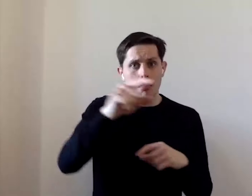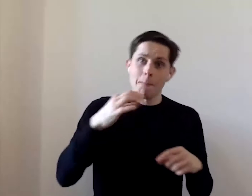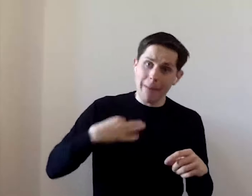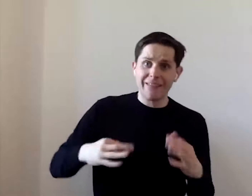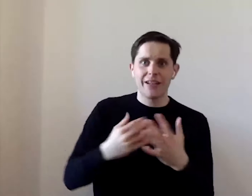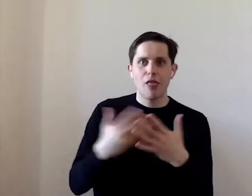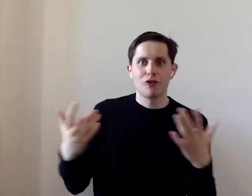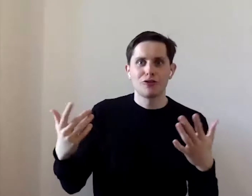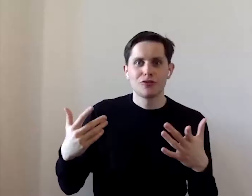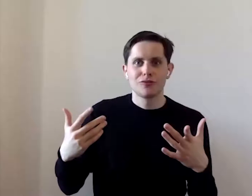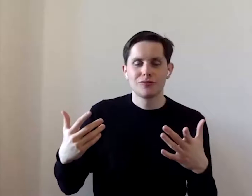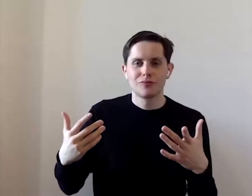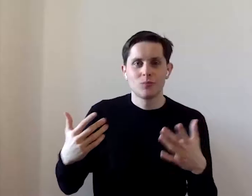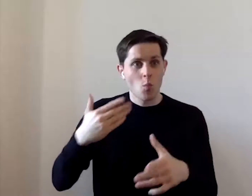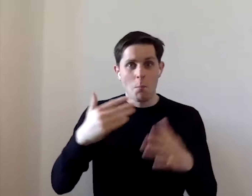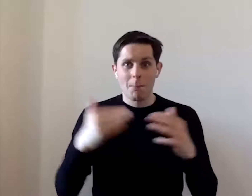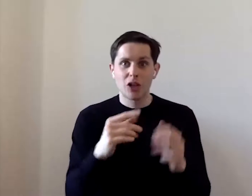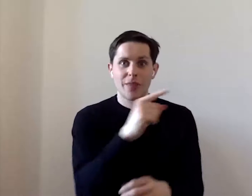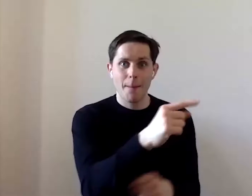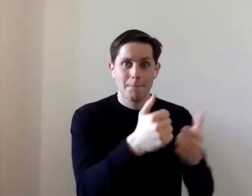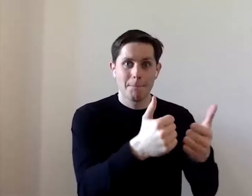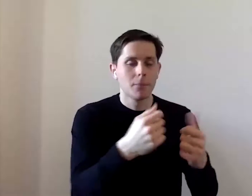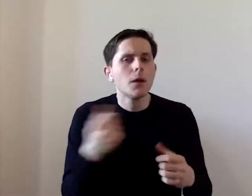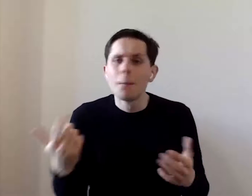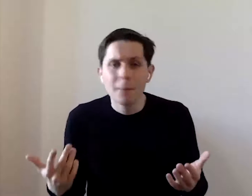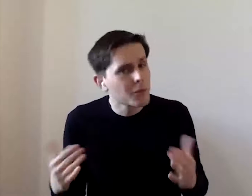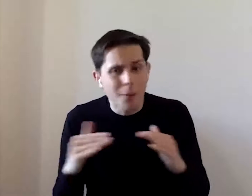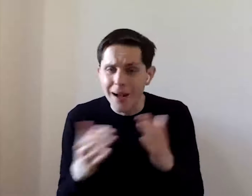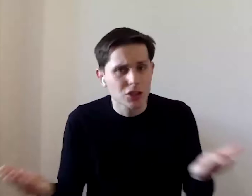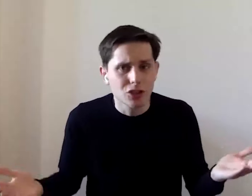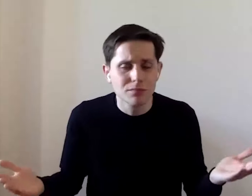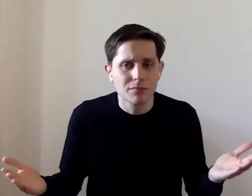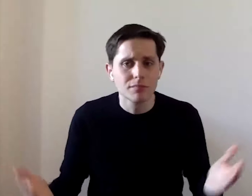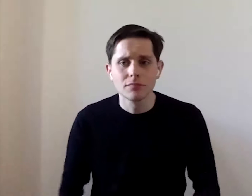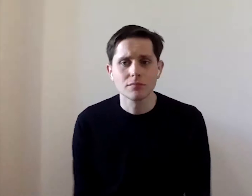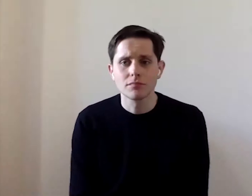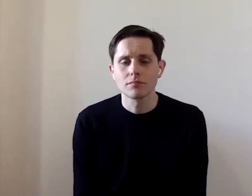works great a lot of the time and for some people, but doesn't work great all the time and doesn't work great for everyone.